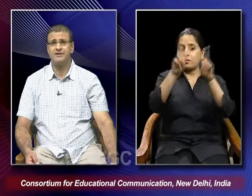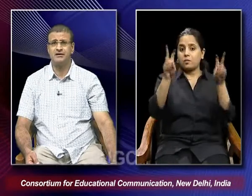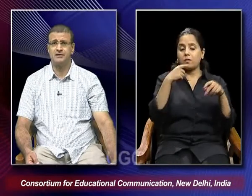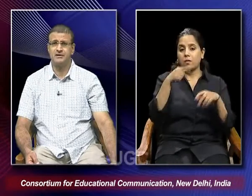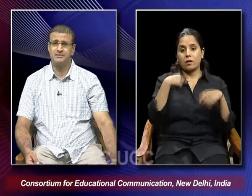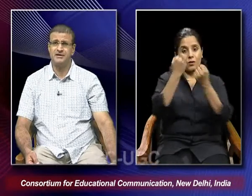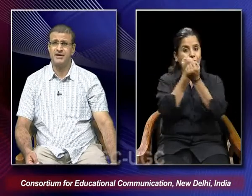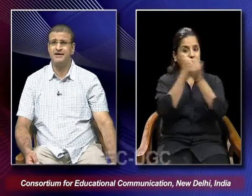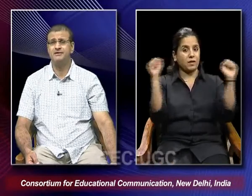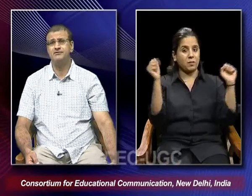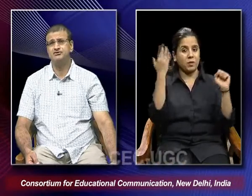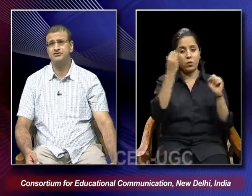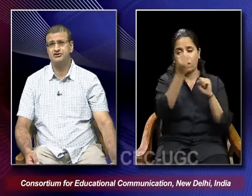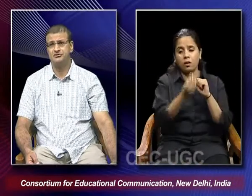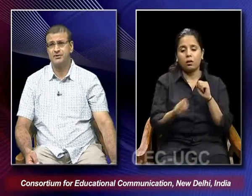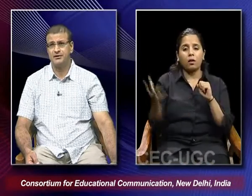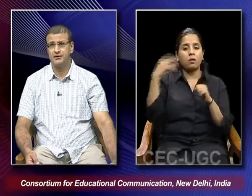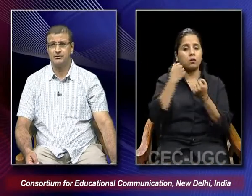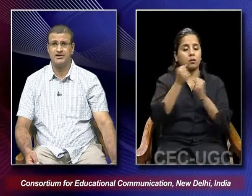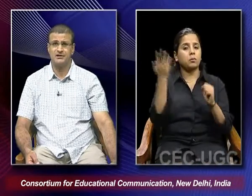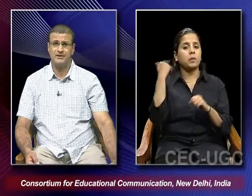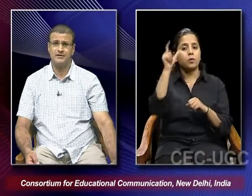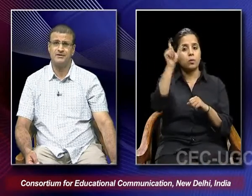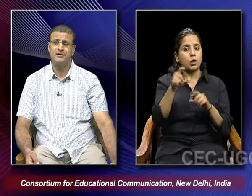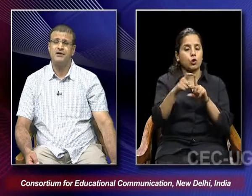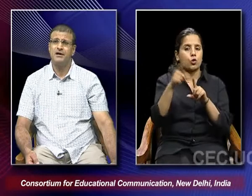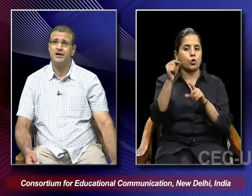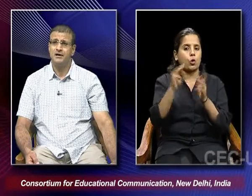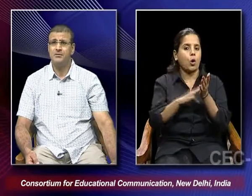Freedom at Midnight, which was written by Dominic Lepere,